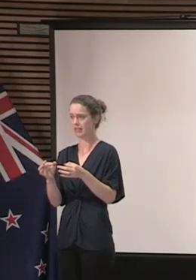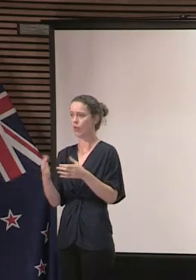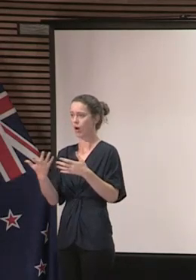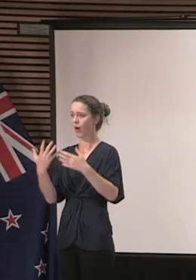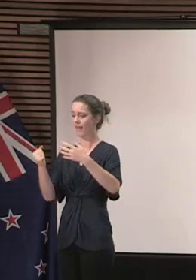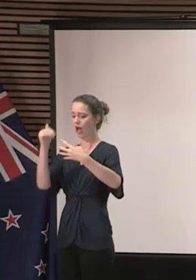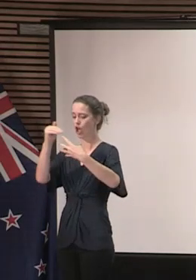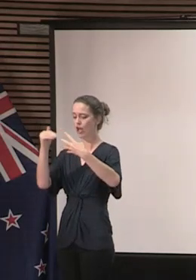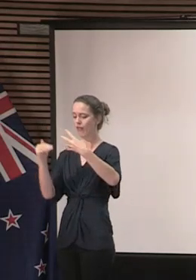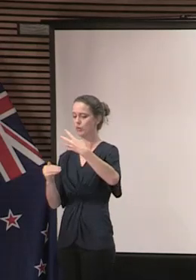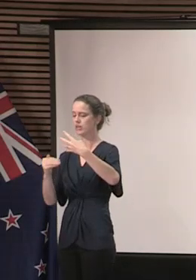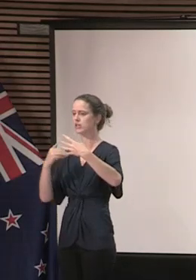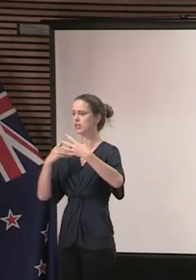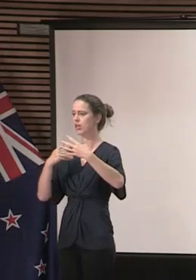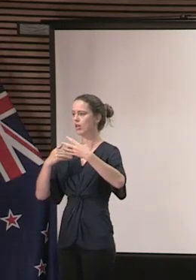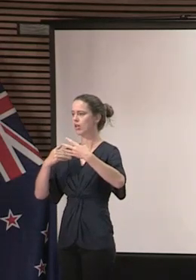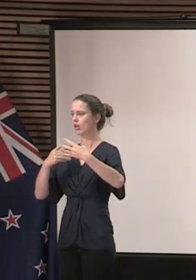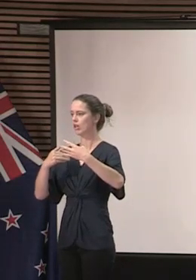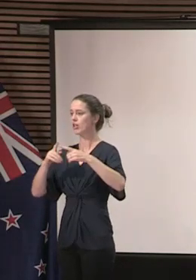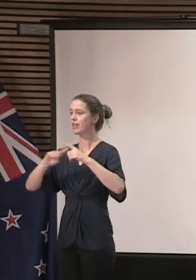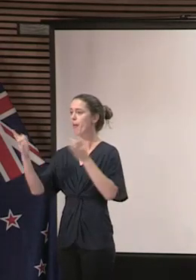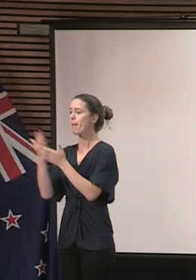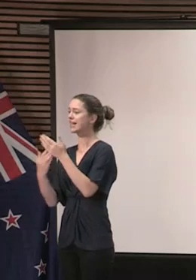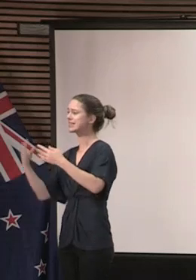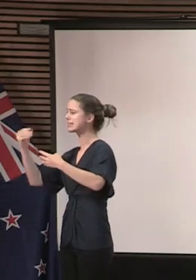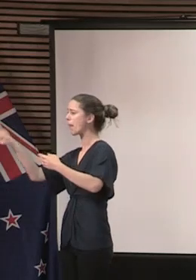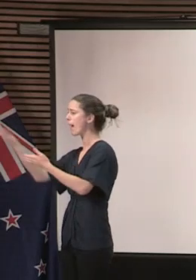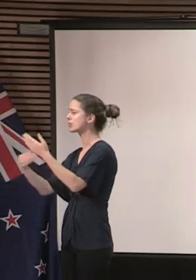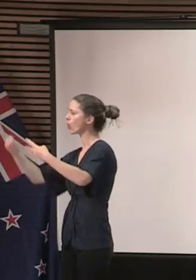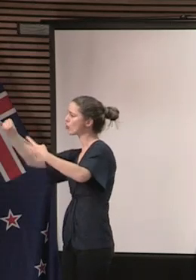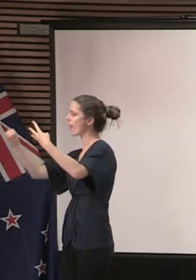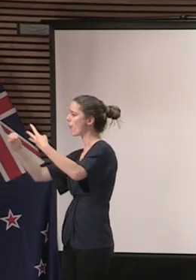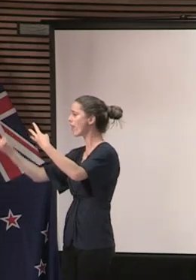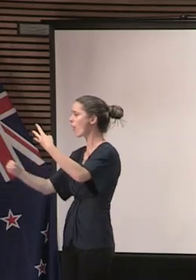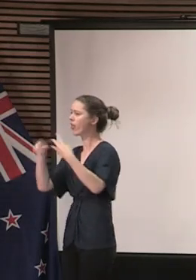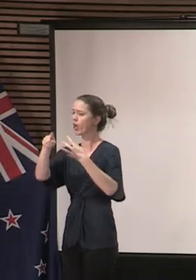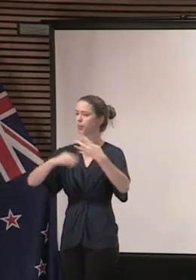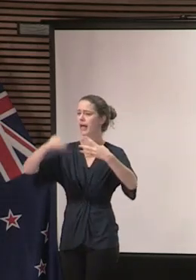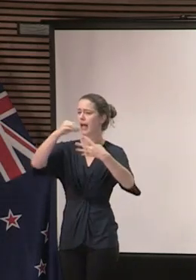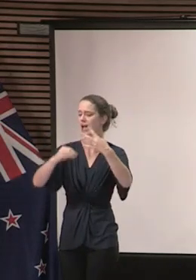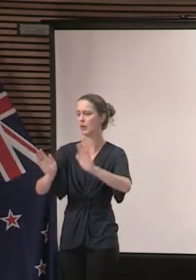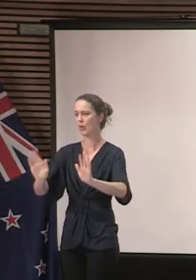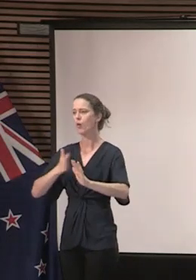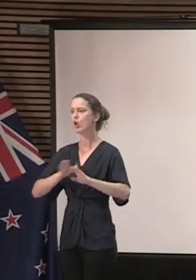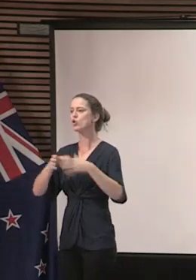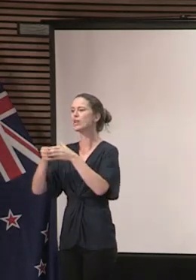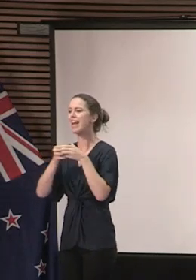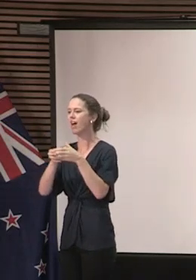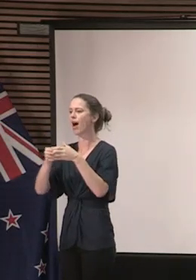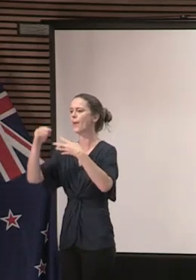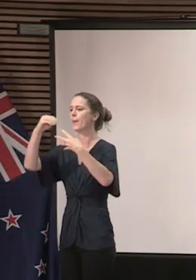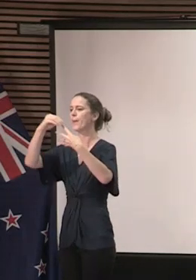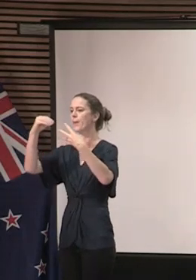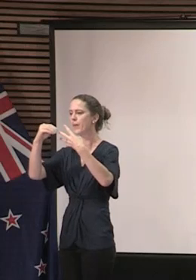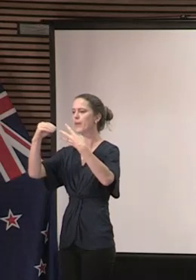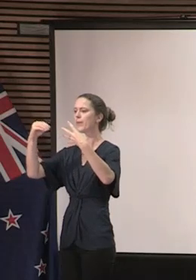nation down in between, rather than segmenting off different parts of the economy. What I would say to every business now, though,